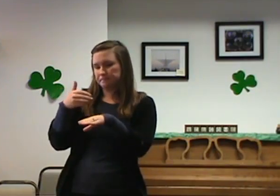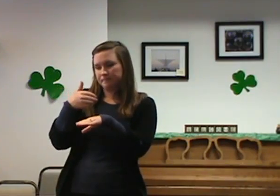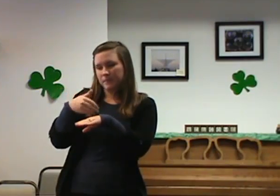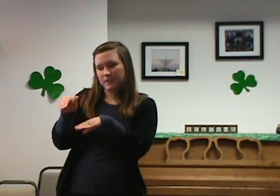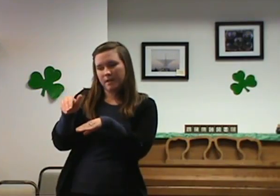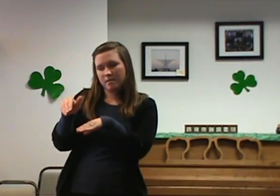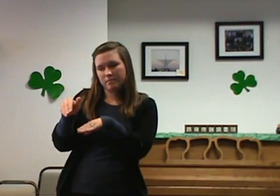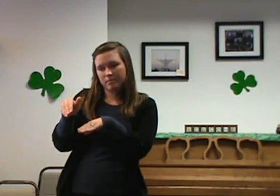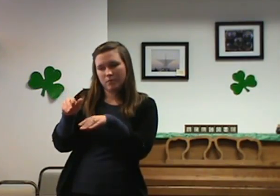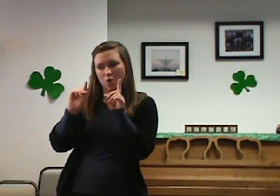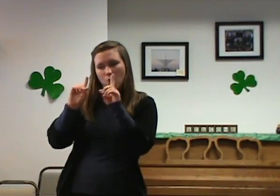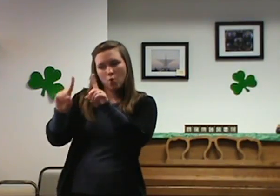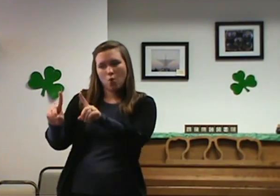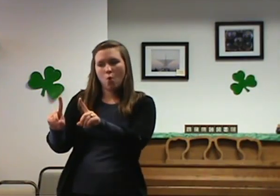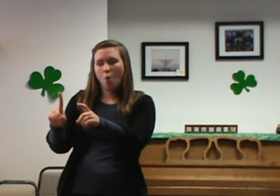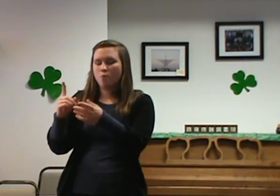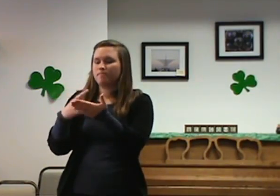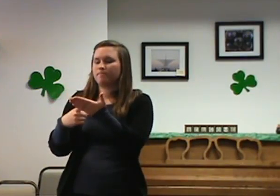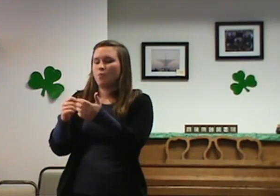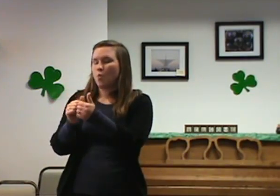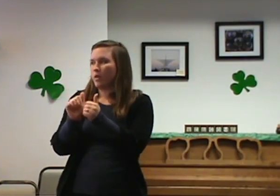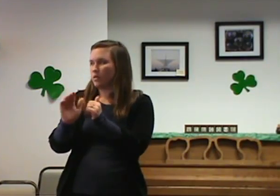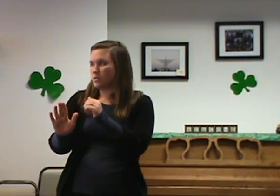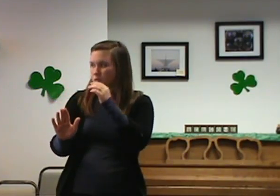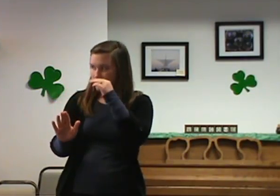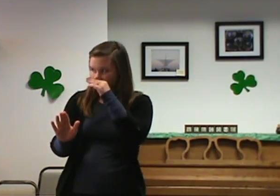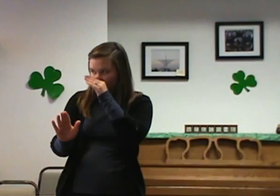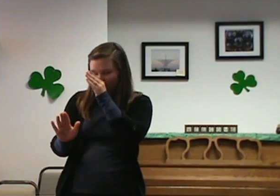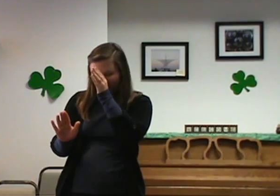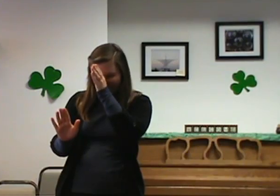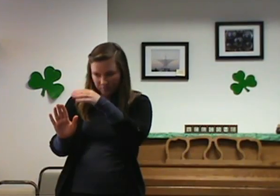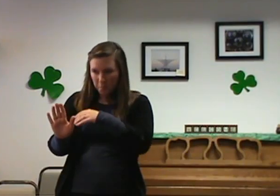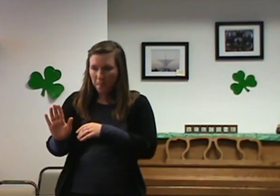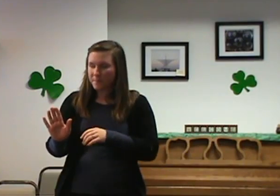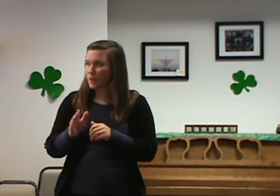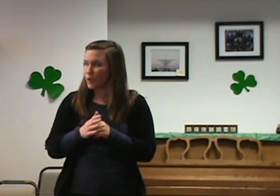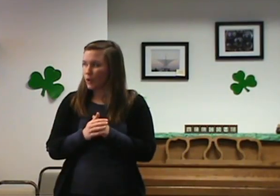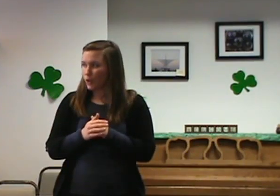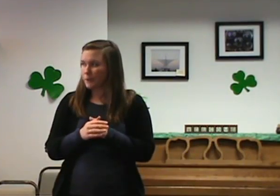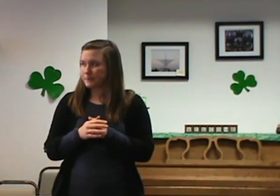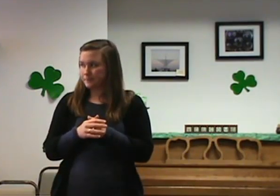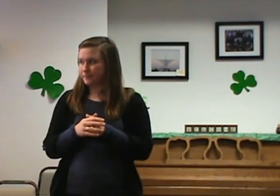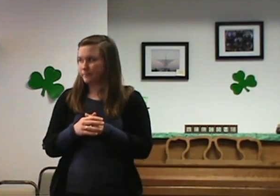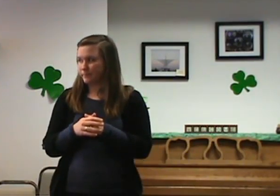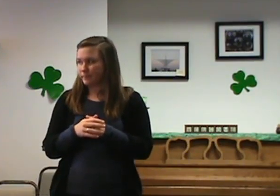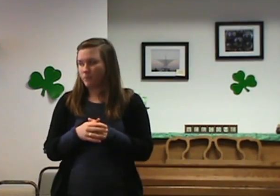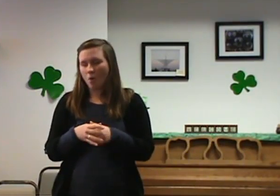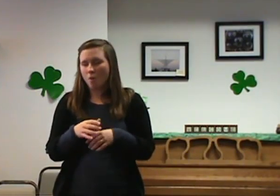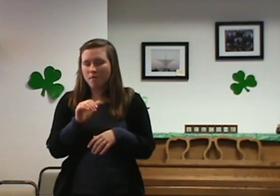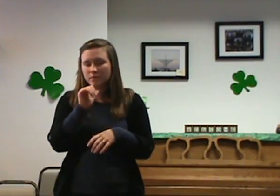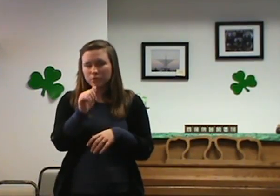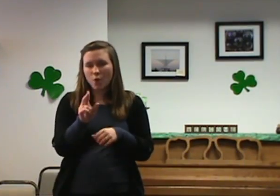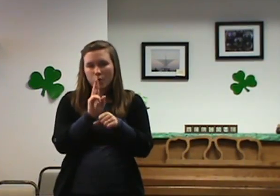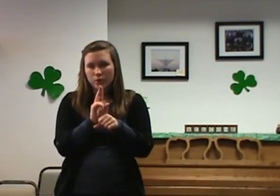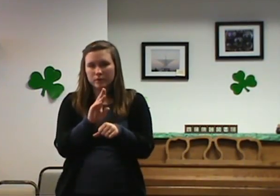this out, that instead of us sending people to Batteries Plus, take it there. She'll do it, she'll put it in for